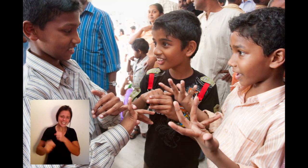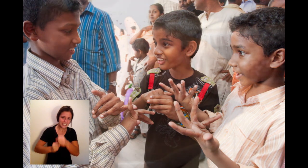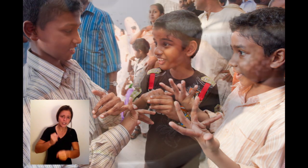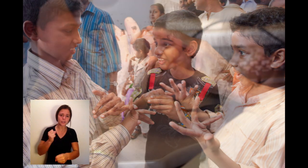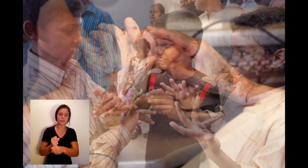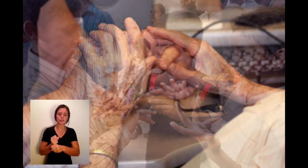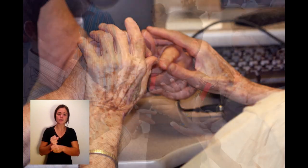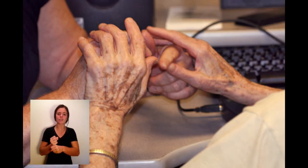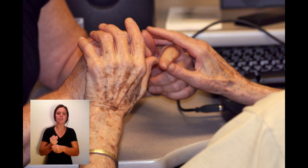came.